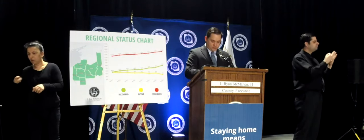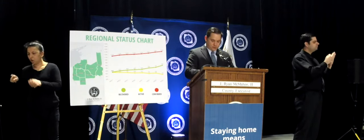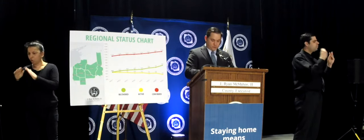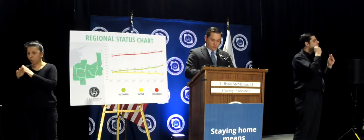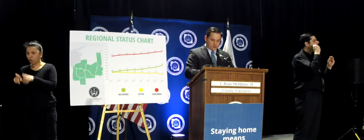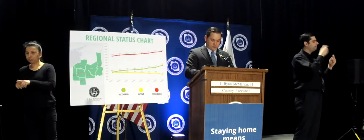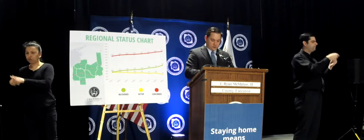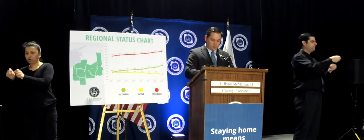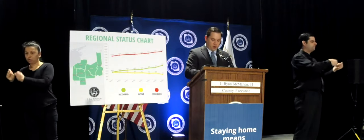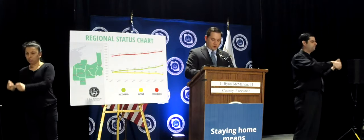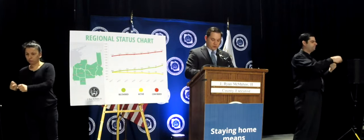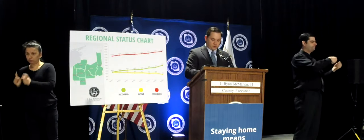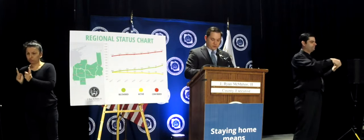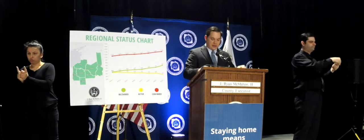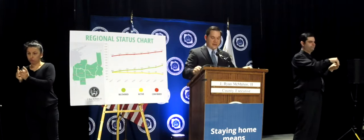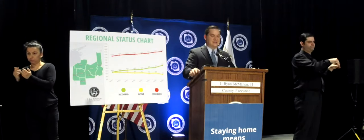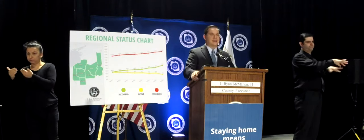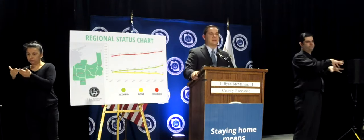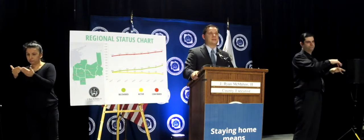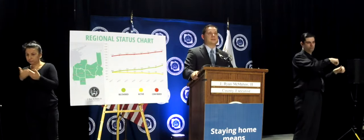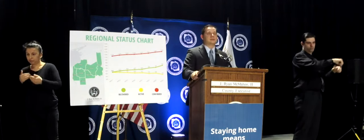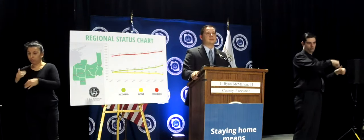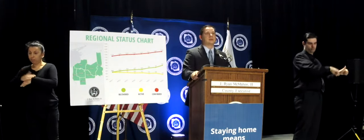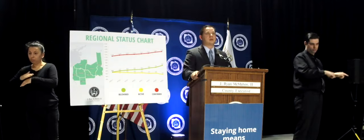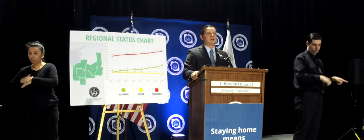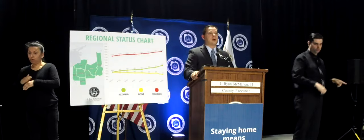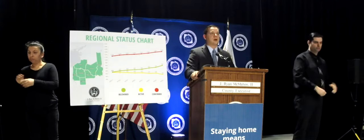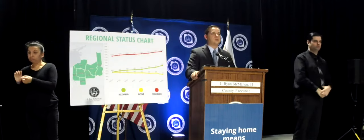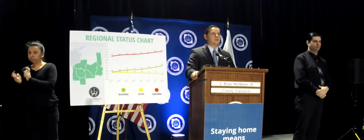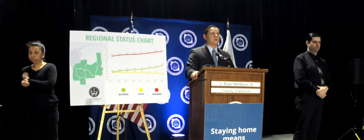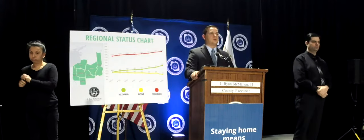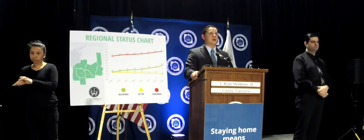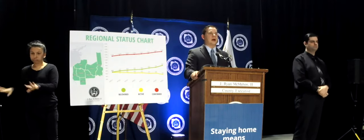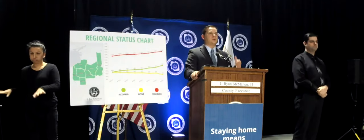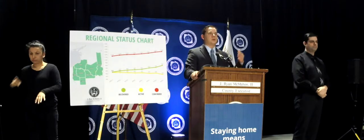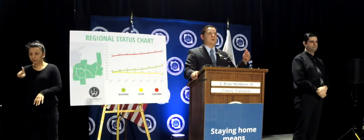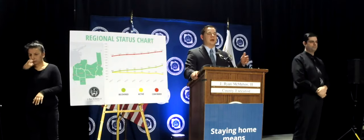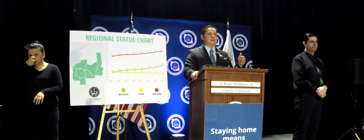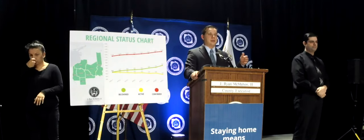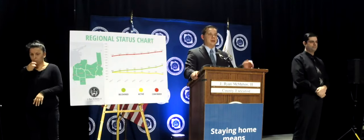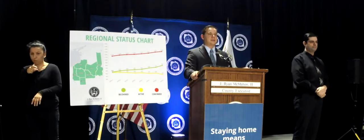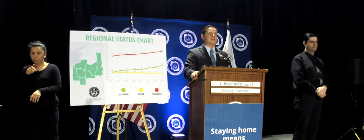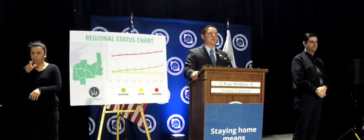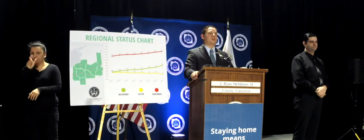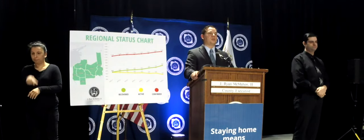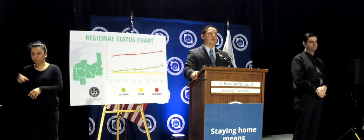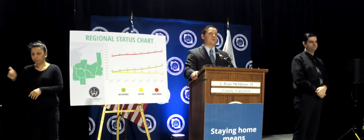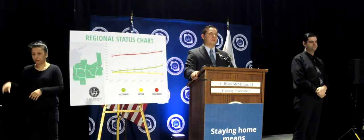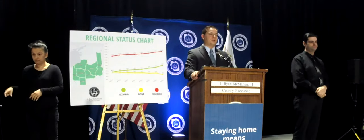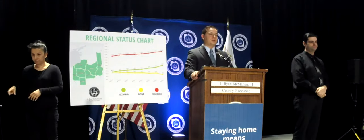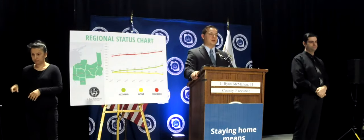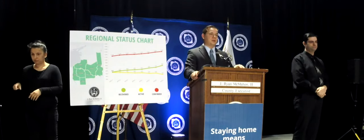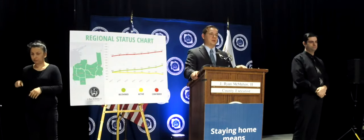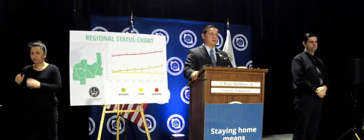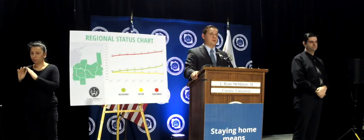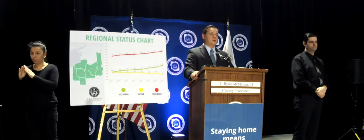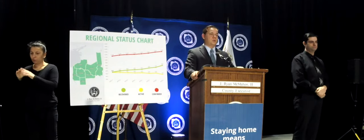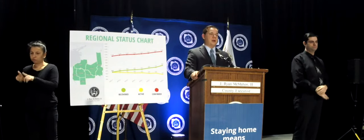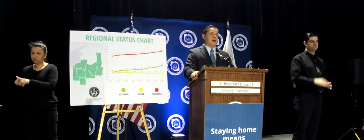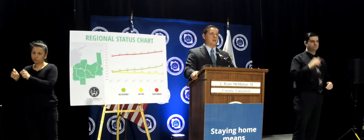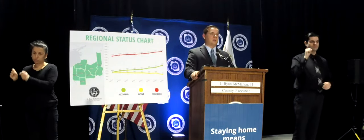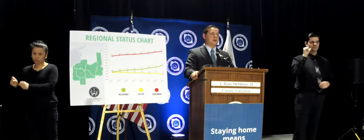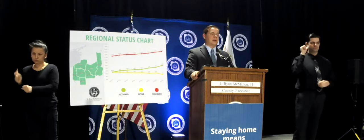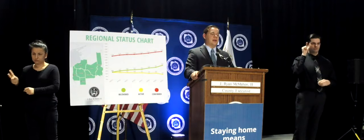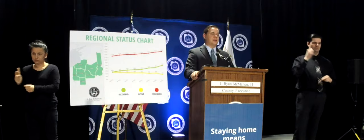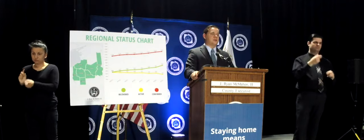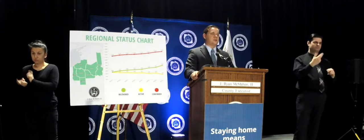our 746 number. 100 of those are contact cases. So those are household contacts. That's up 3 from yesterday. So we're